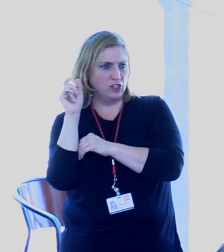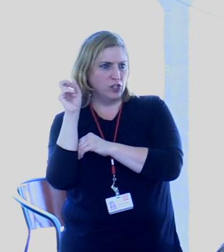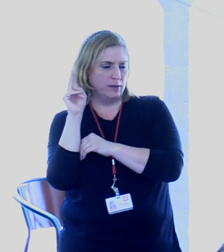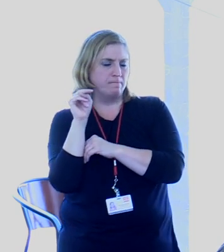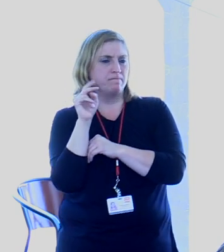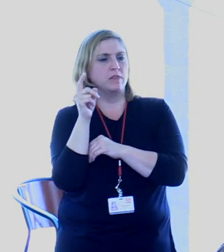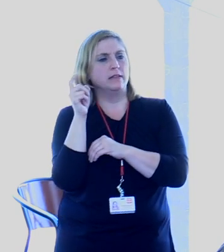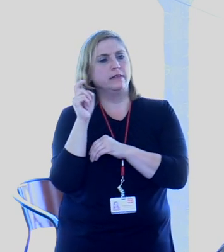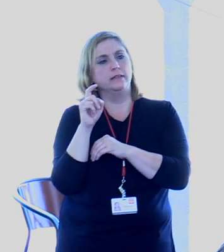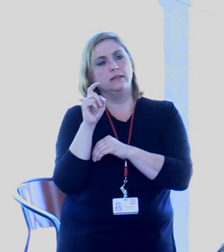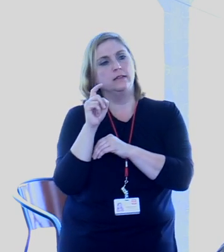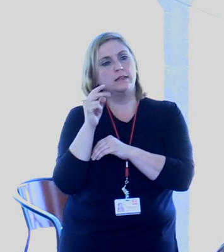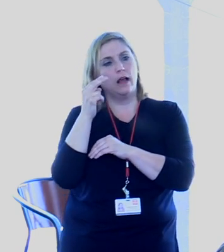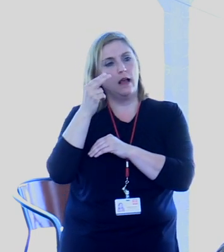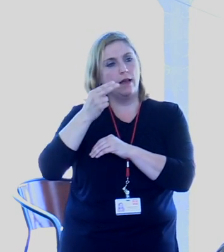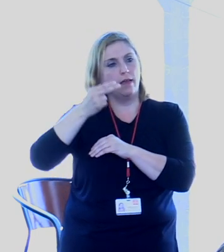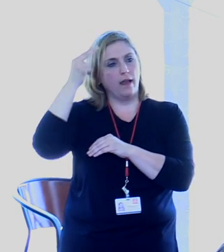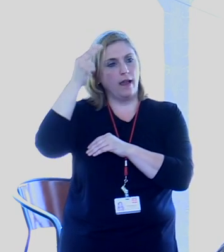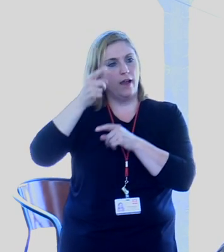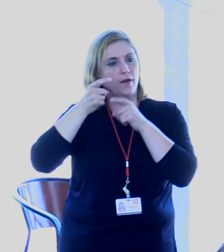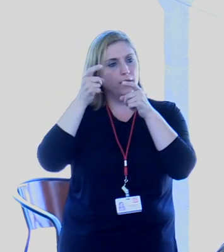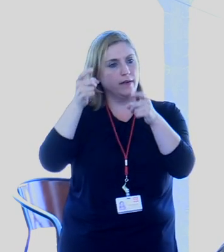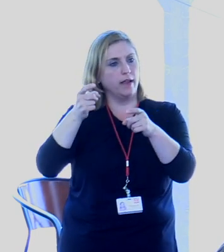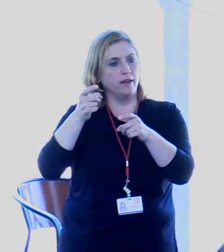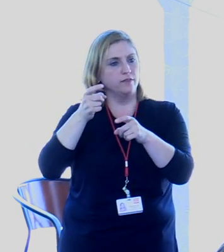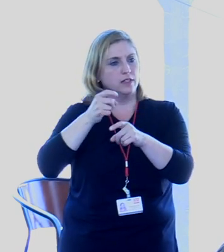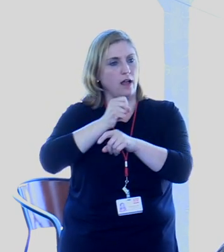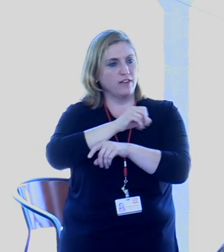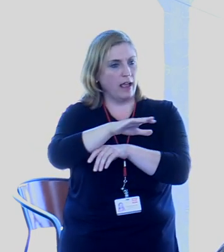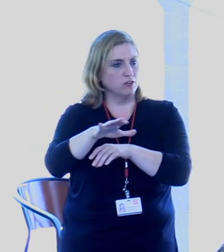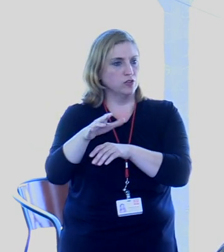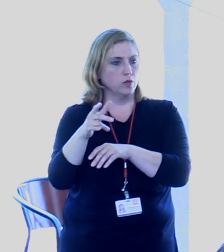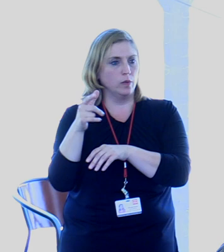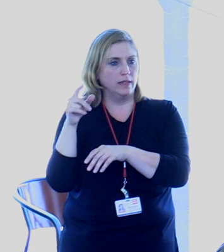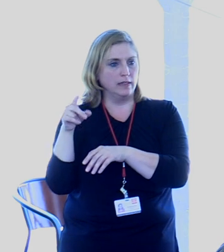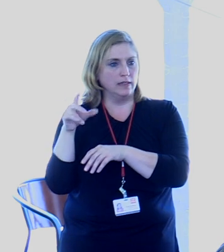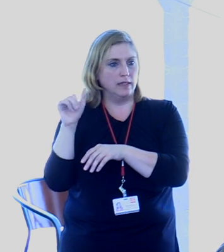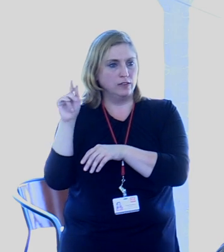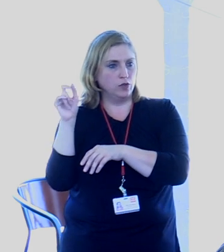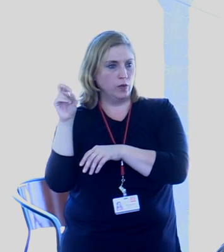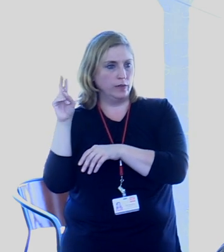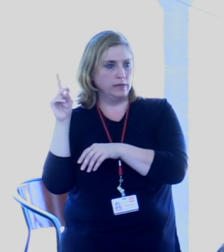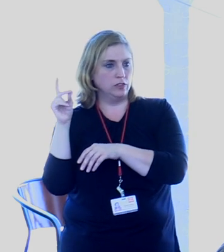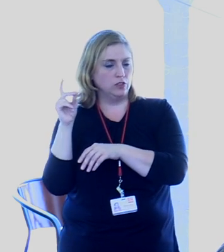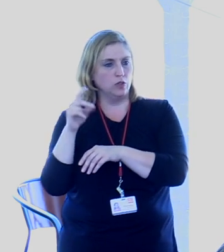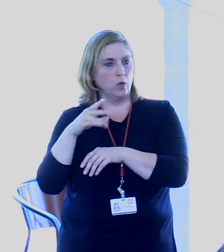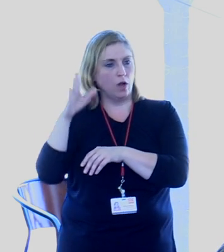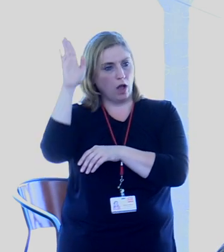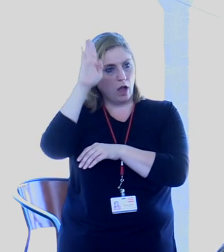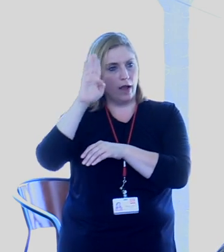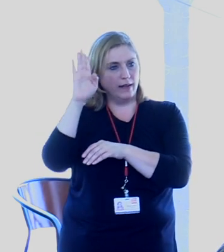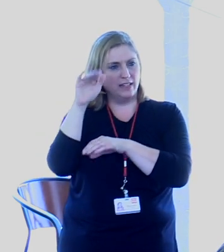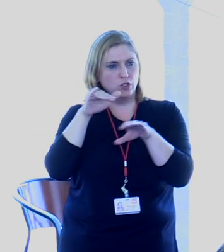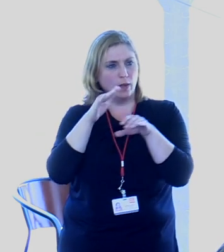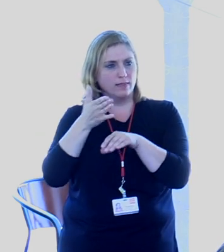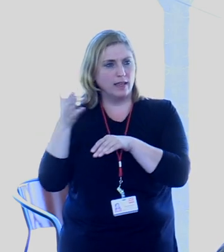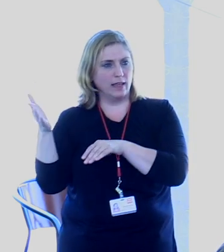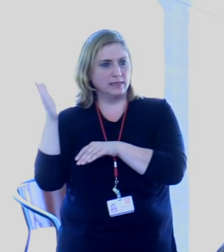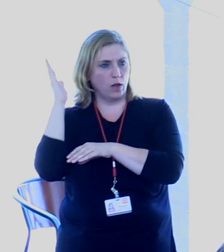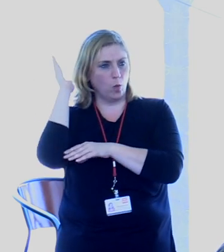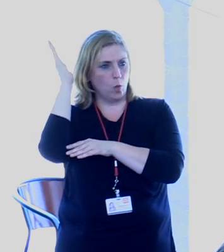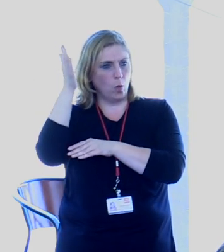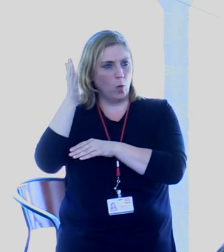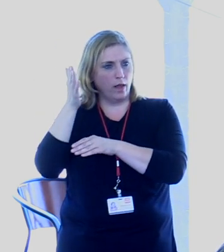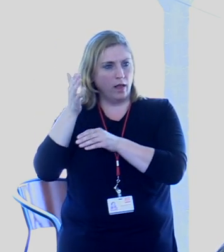acting according to a higher gift of counsel, which is to say he's attuned to the providence of God. He does things that will